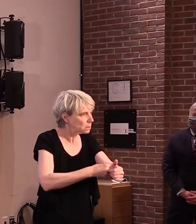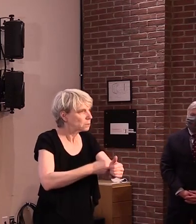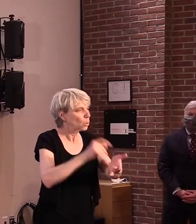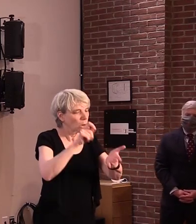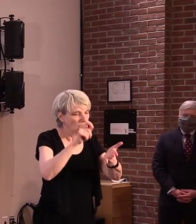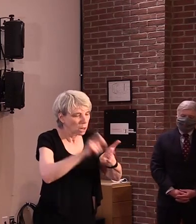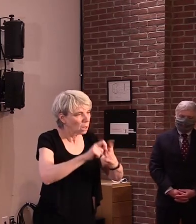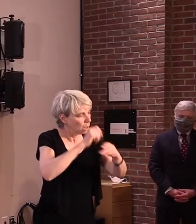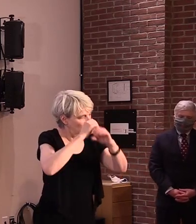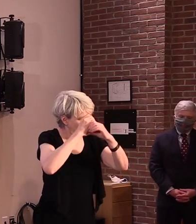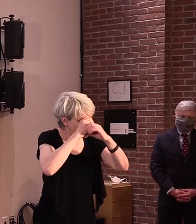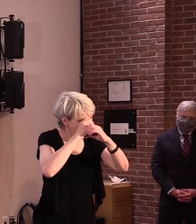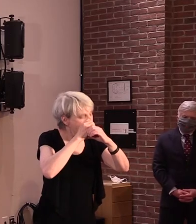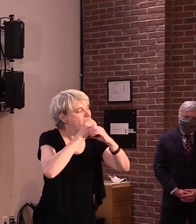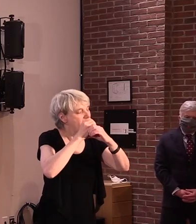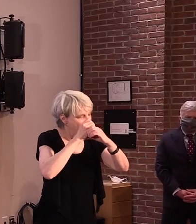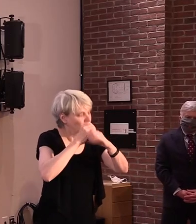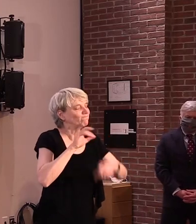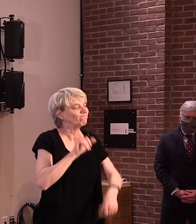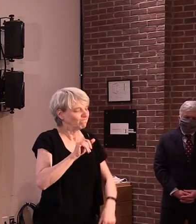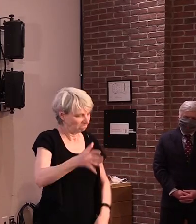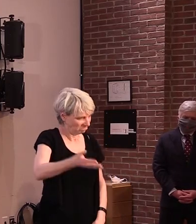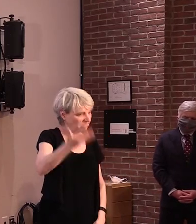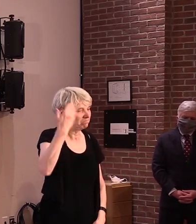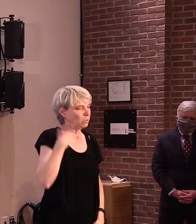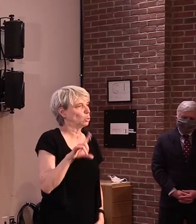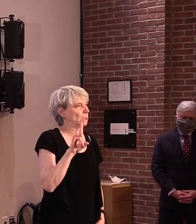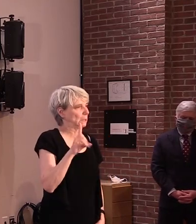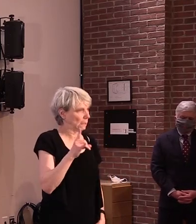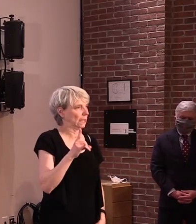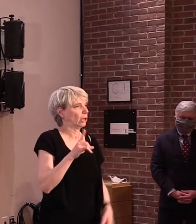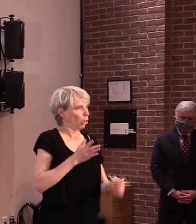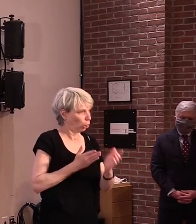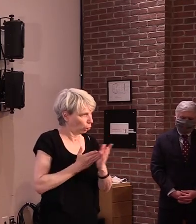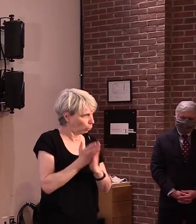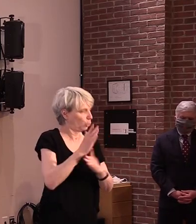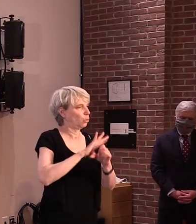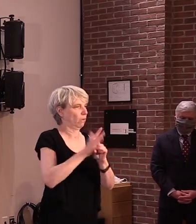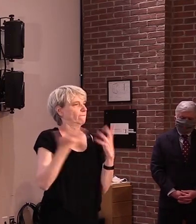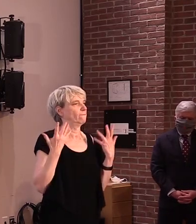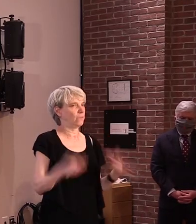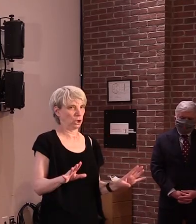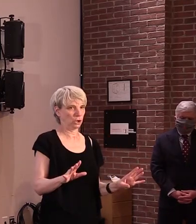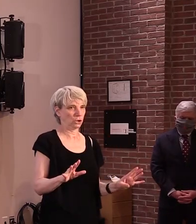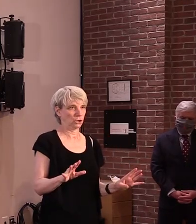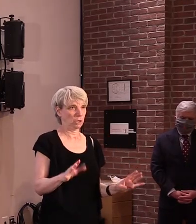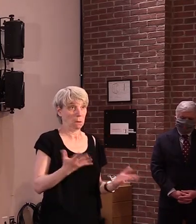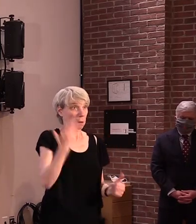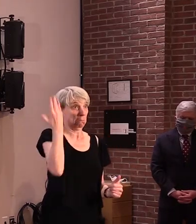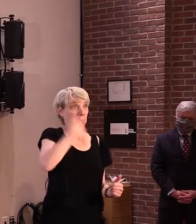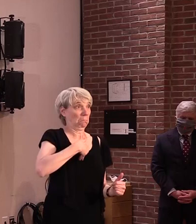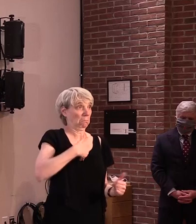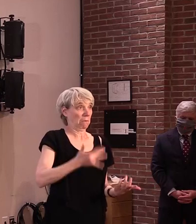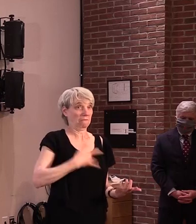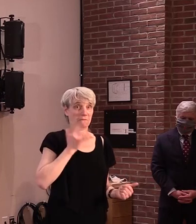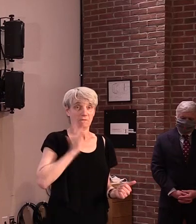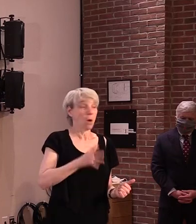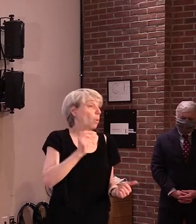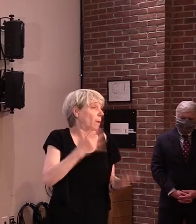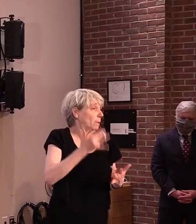has somehow, somewhere, encountered this virus, whether they had symptoms or were totally unaware of